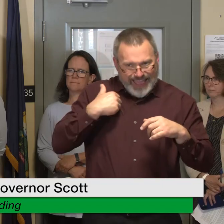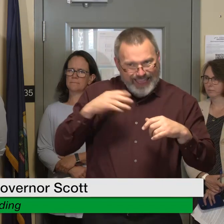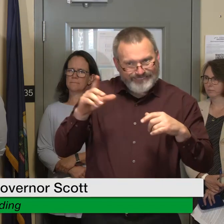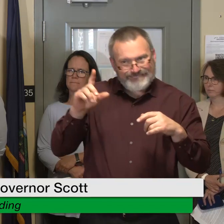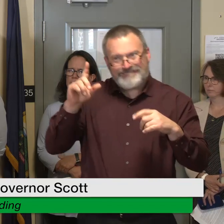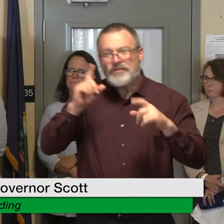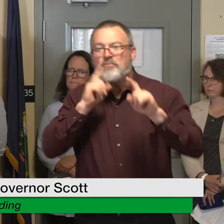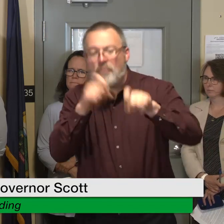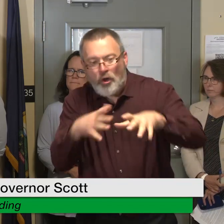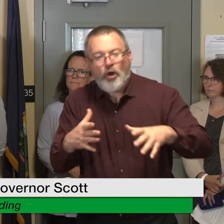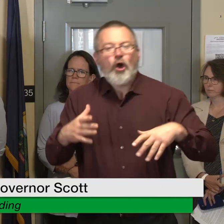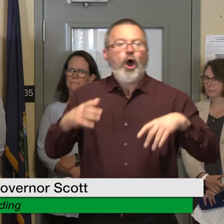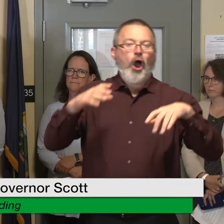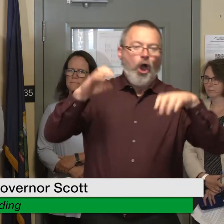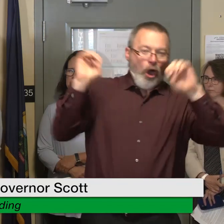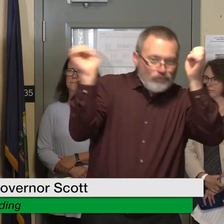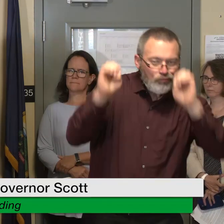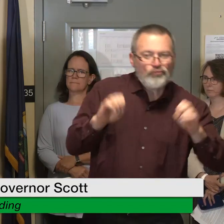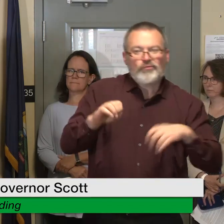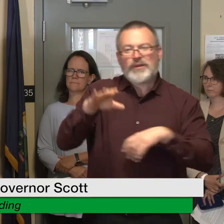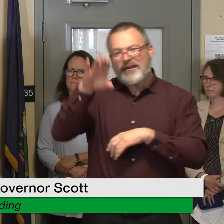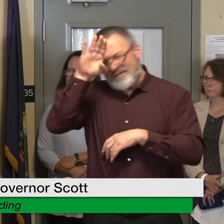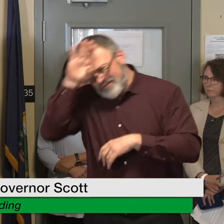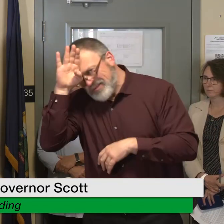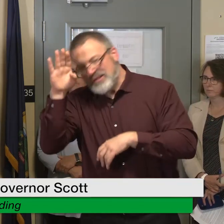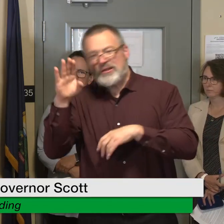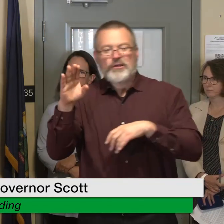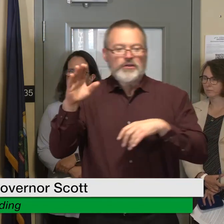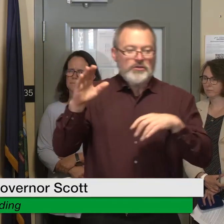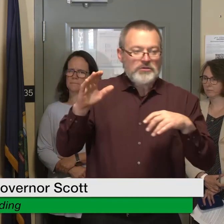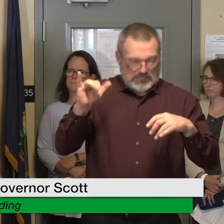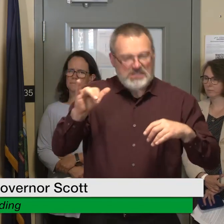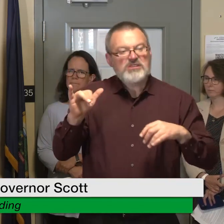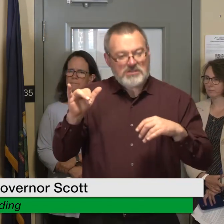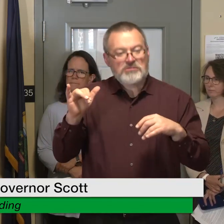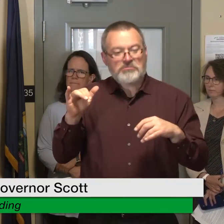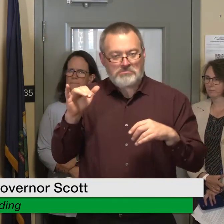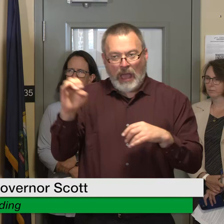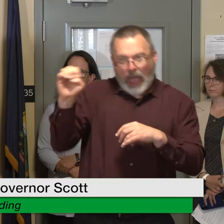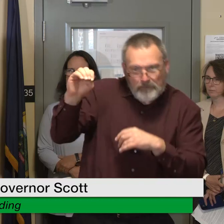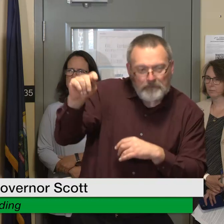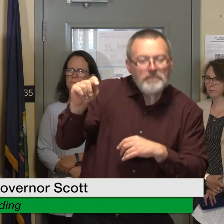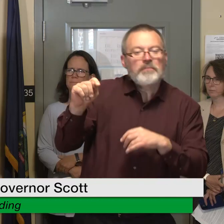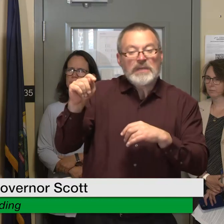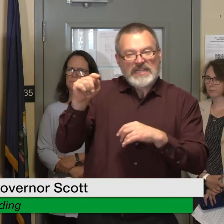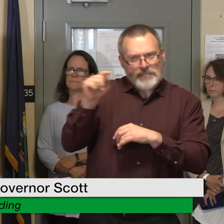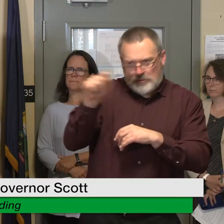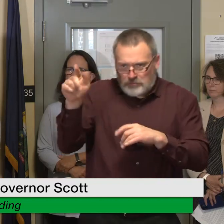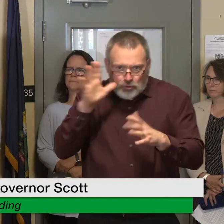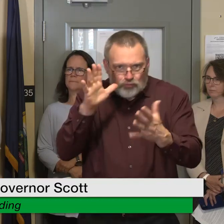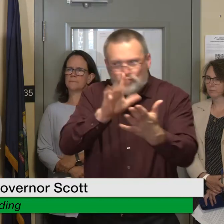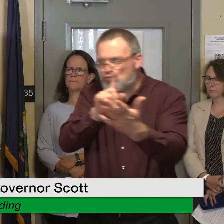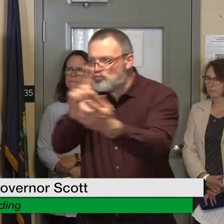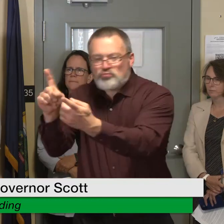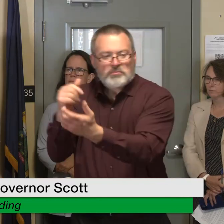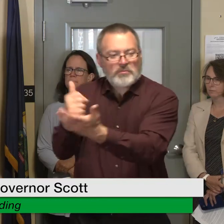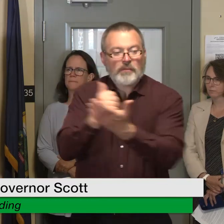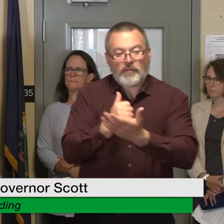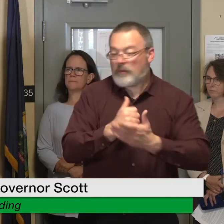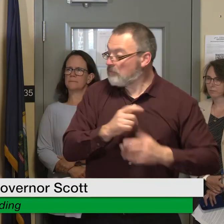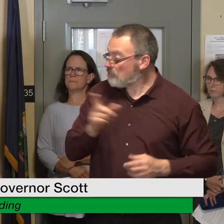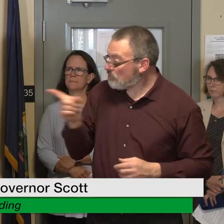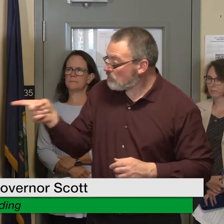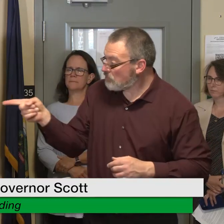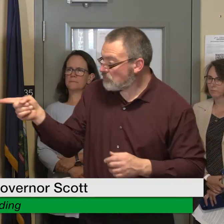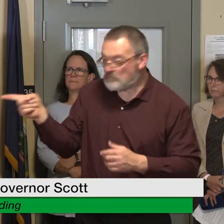and law enforcement agencies to help us identify people in need. You may see one of these blue 211 flyers being